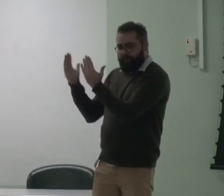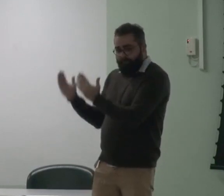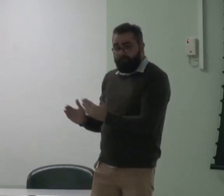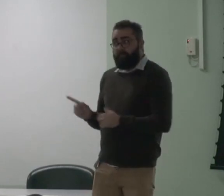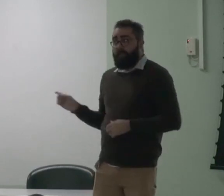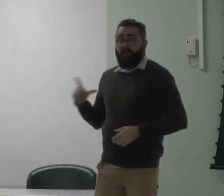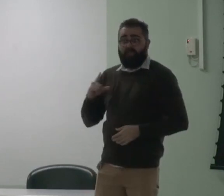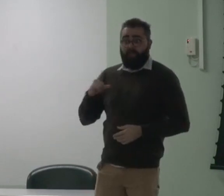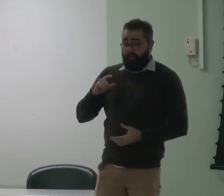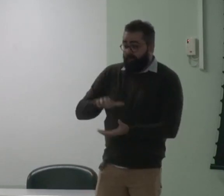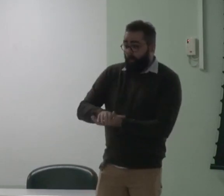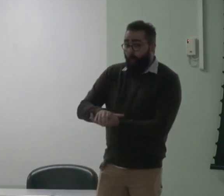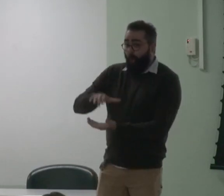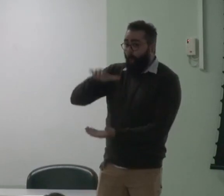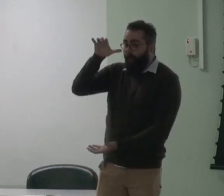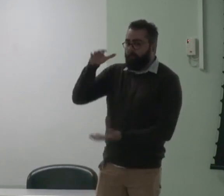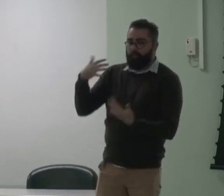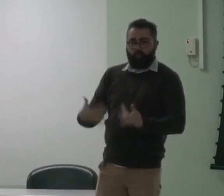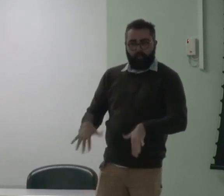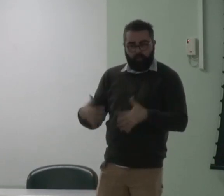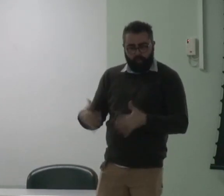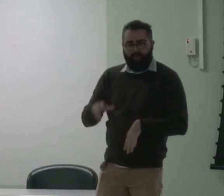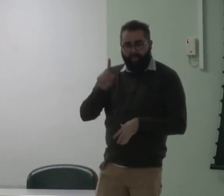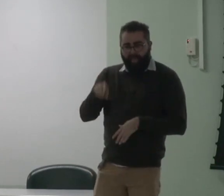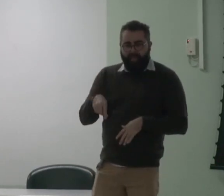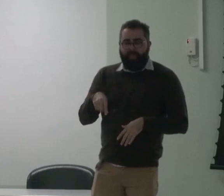endeavor in the field of treebanking.